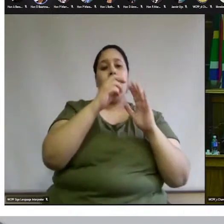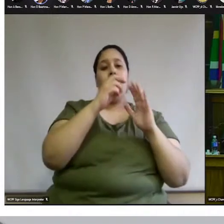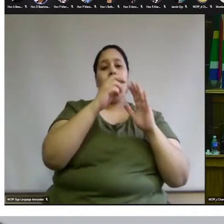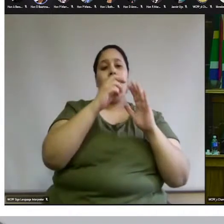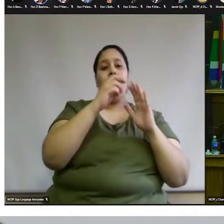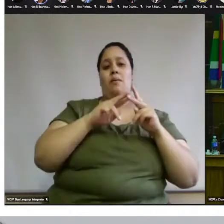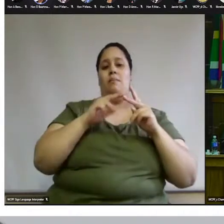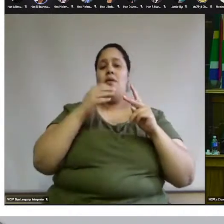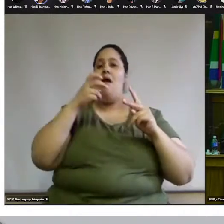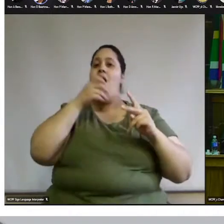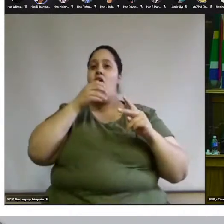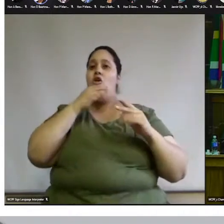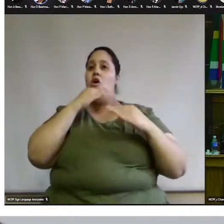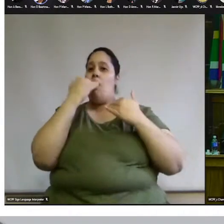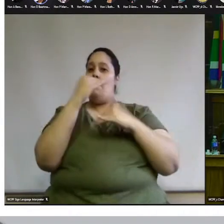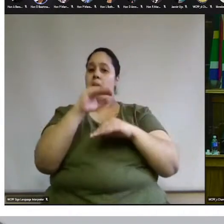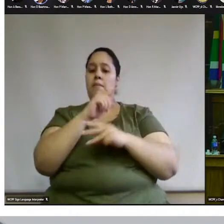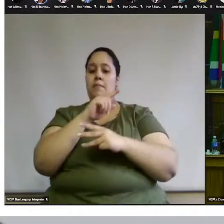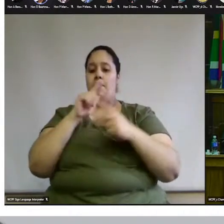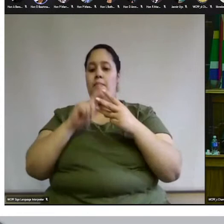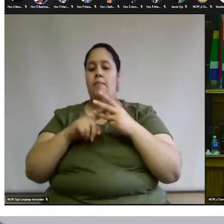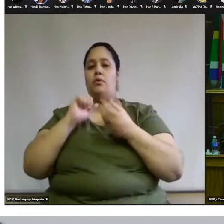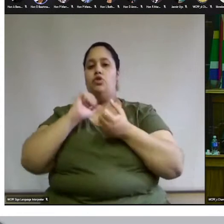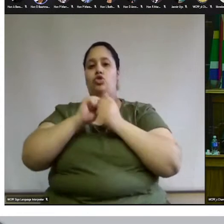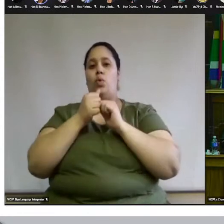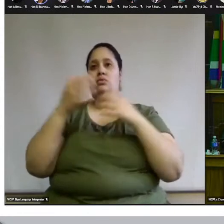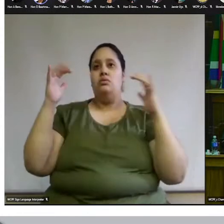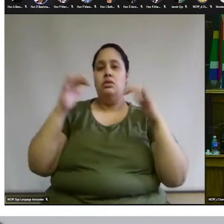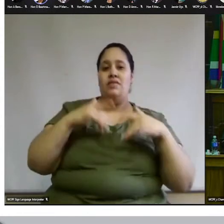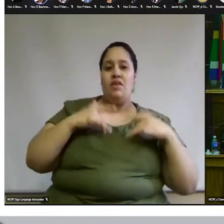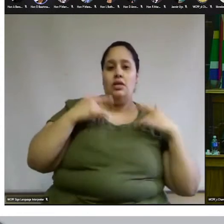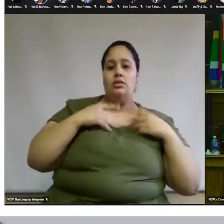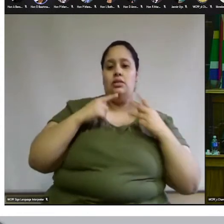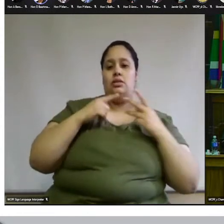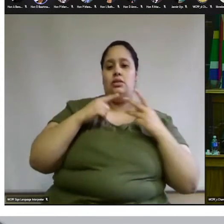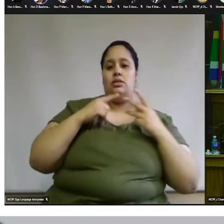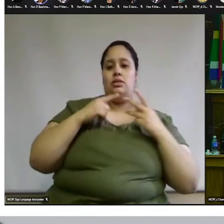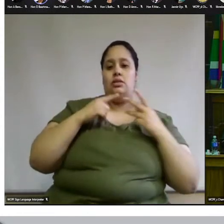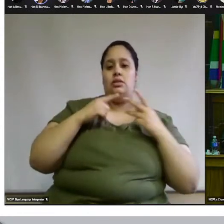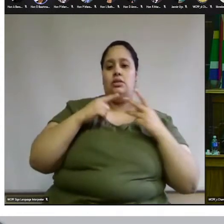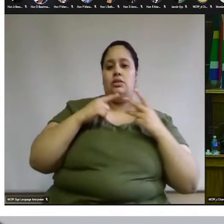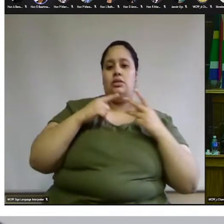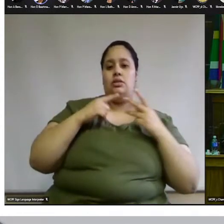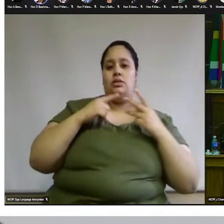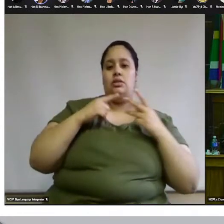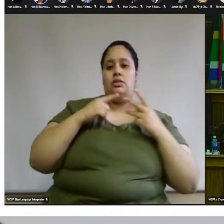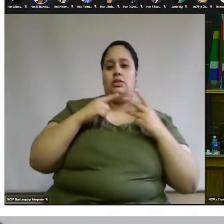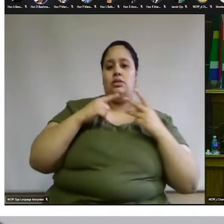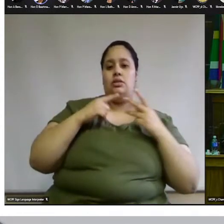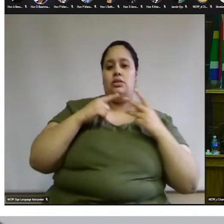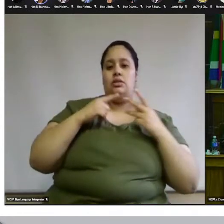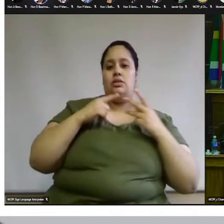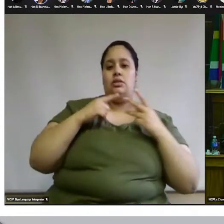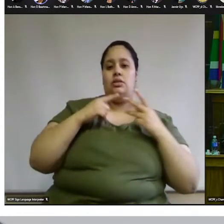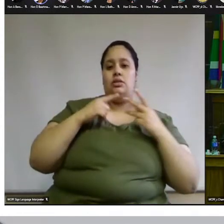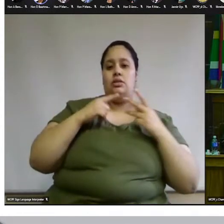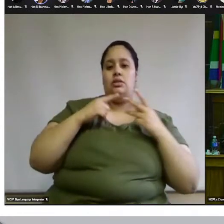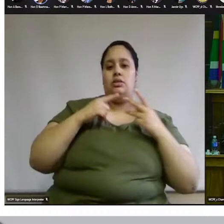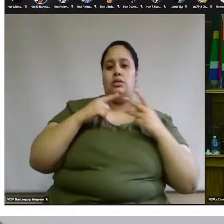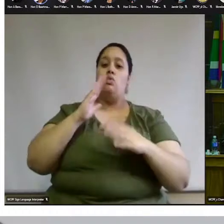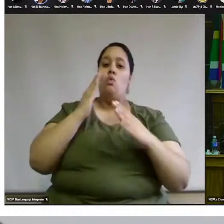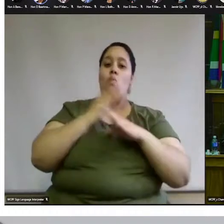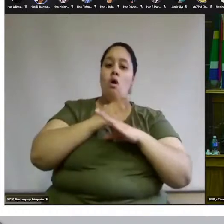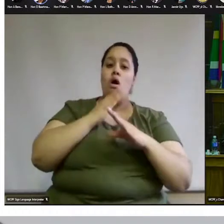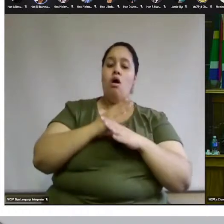sales, attendance at sports events and gathering sizes need to be revisited, especially the gathering is work-related, such as conferences